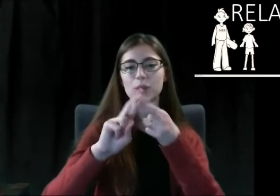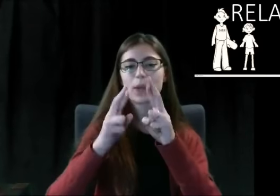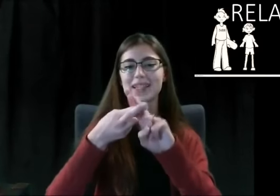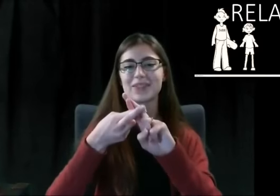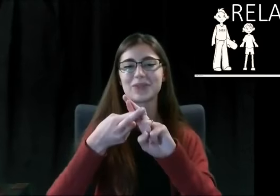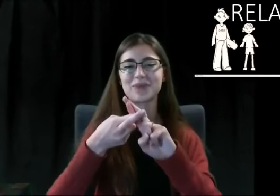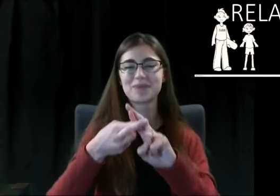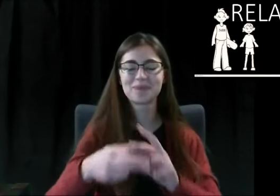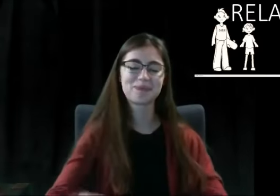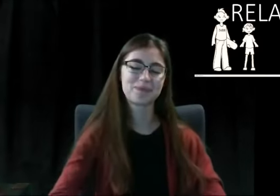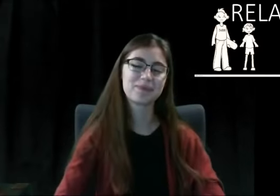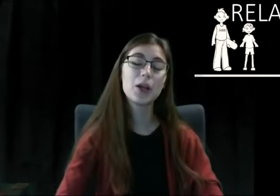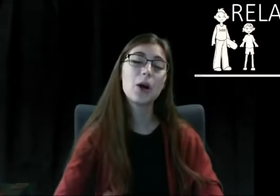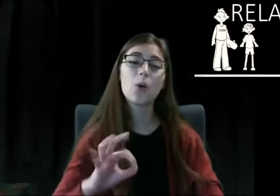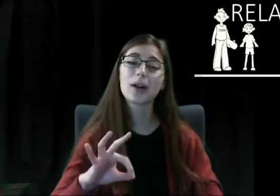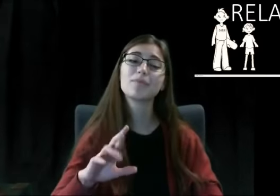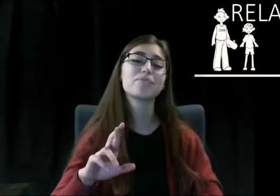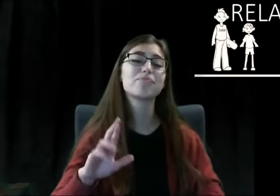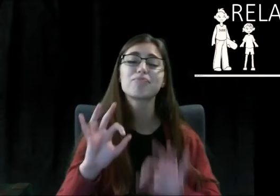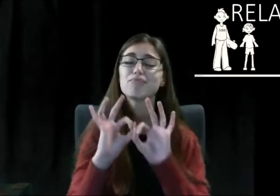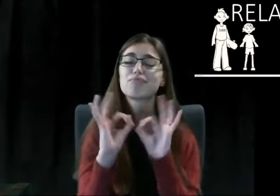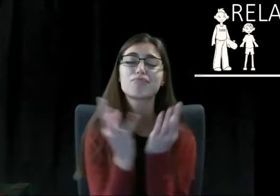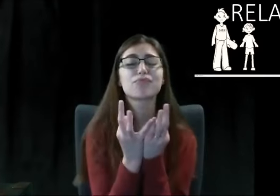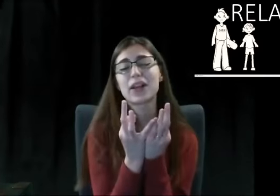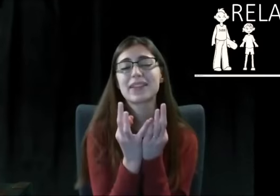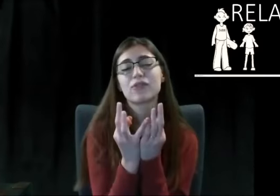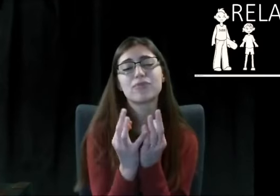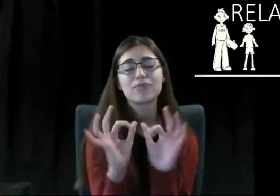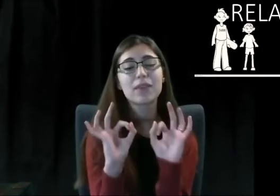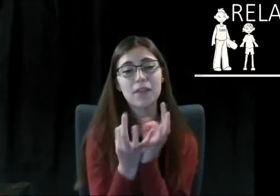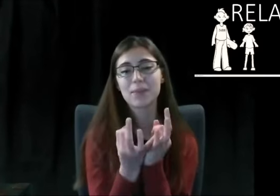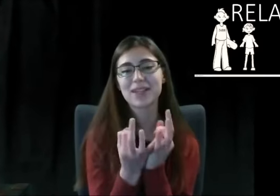Relative. Or relative. Family.